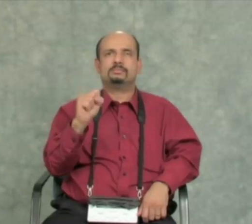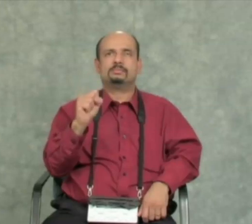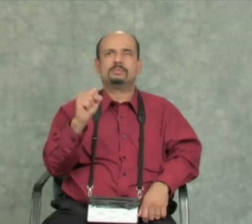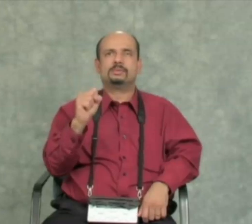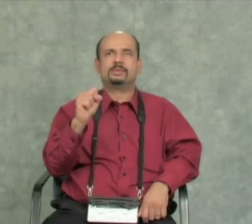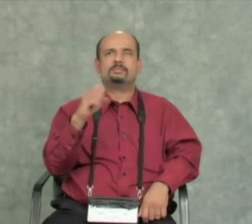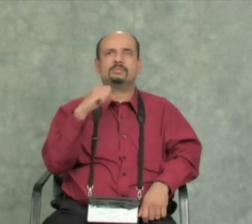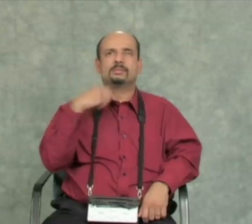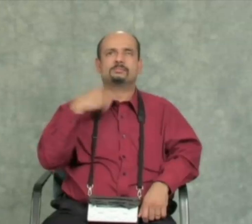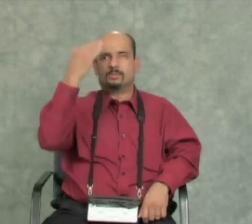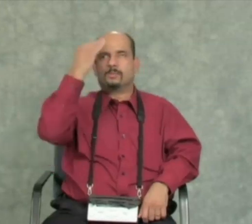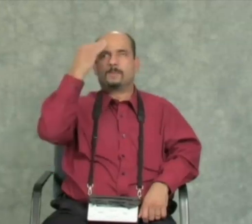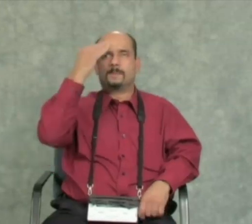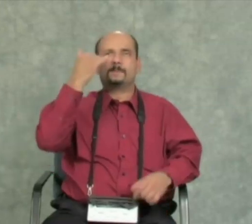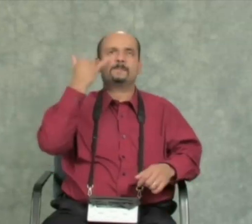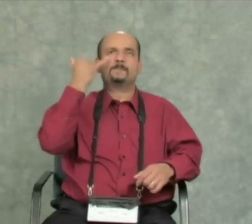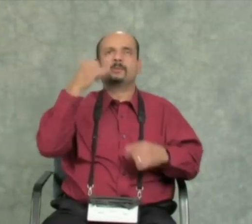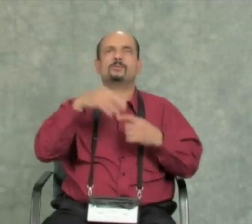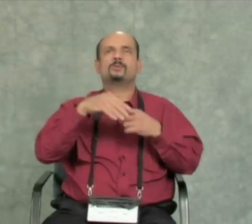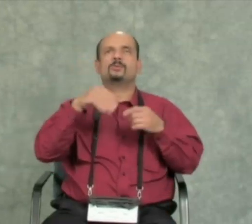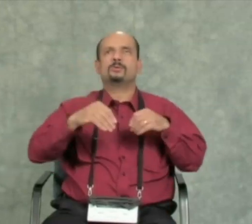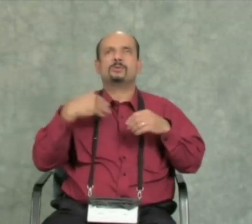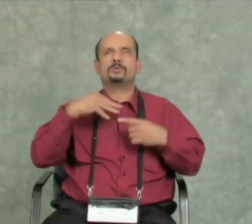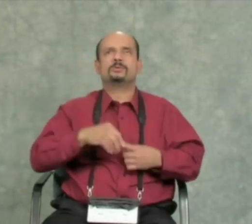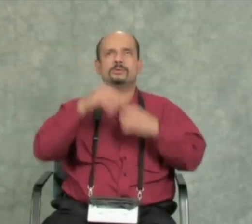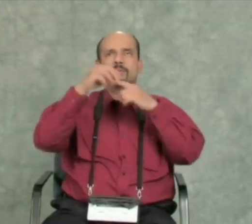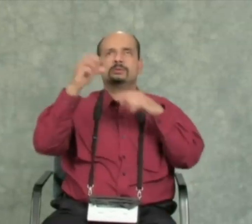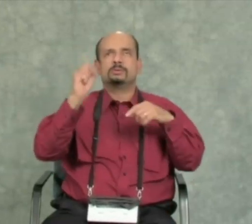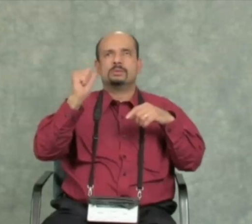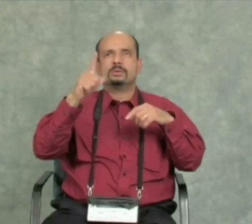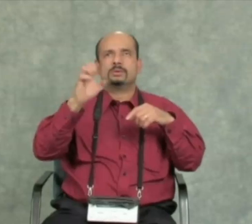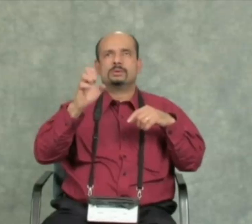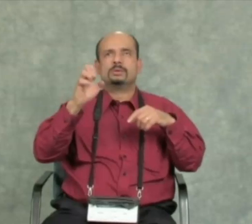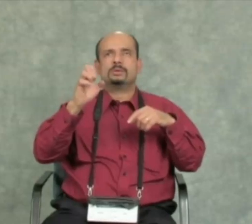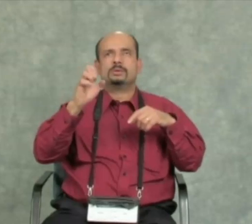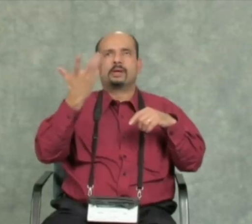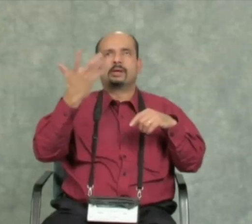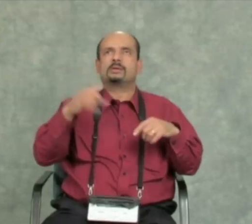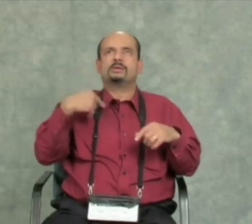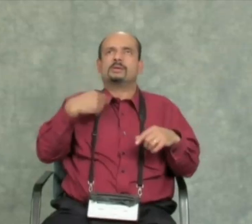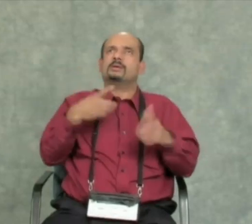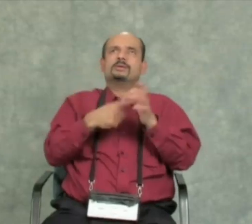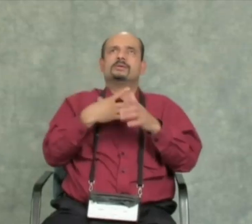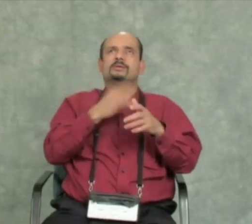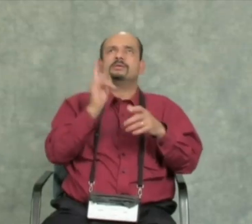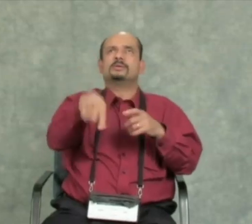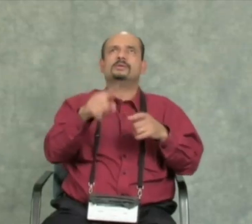I can also add notifications so I can know when a store is